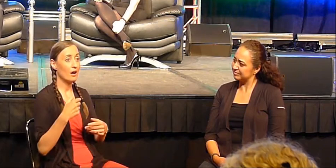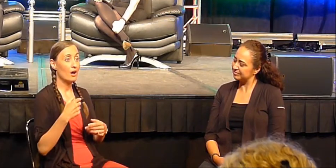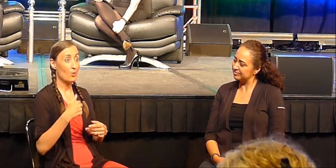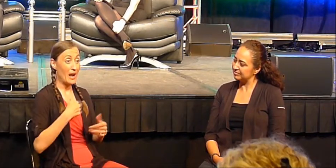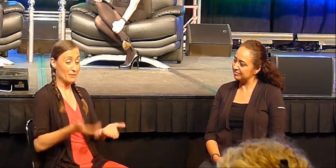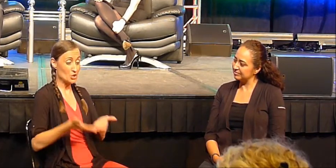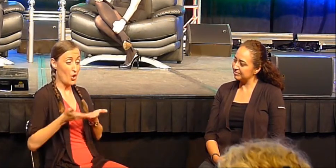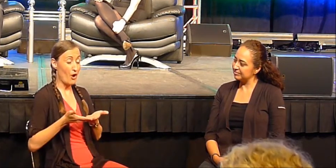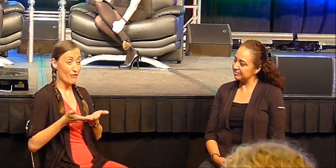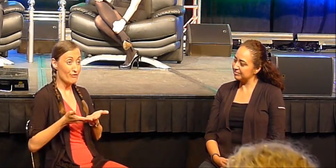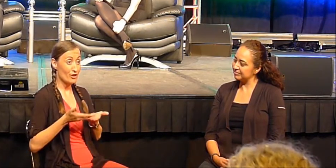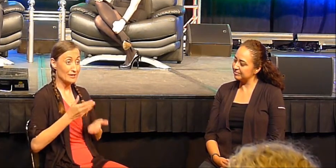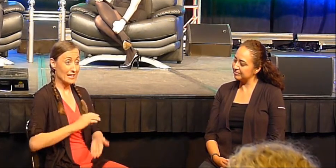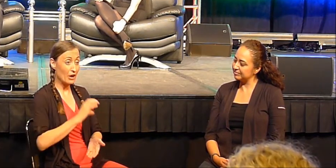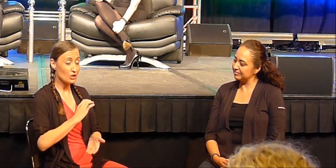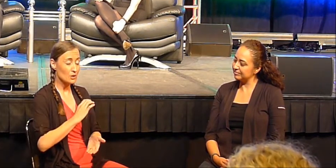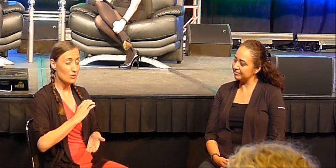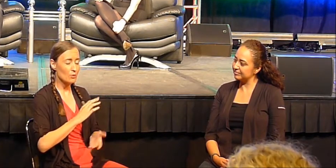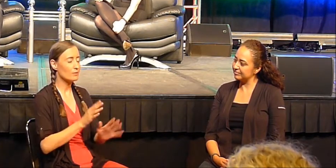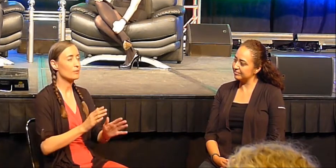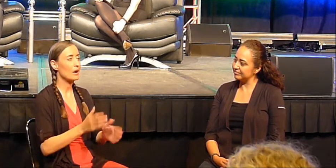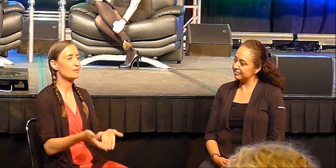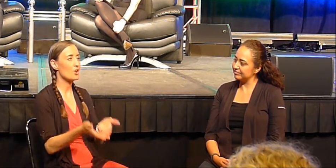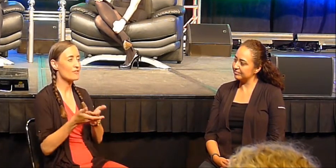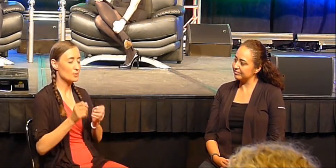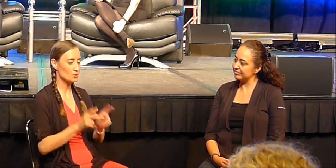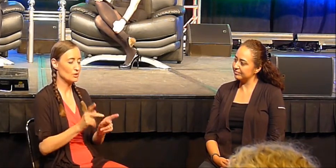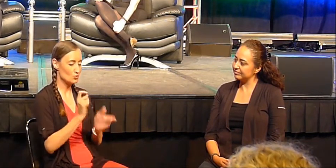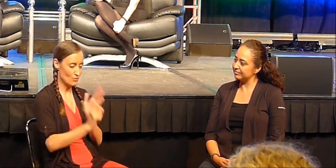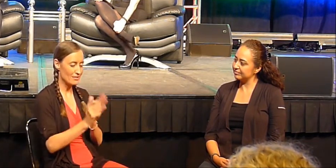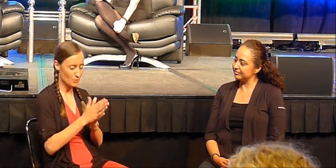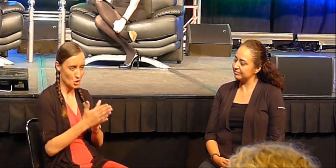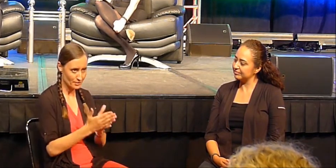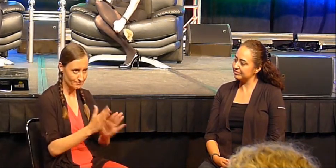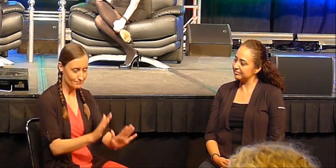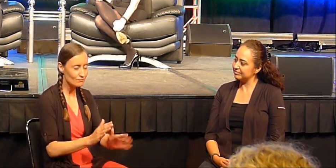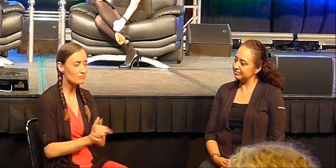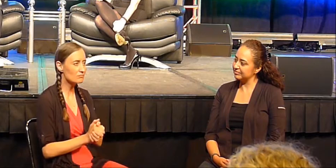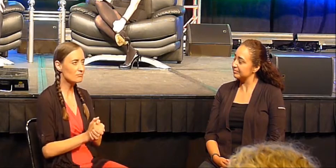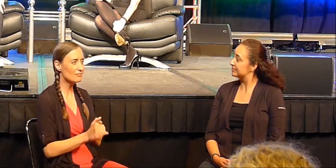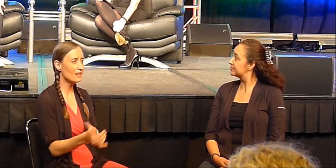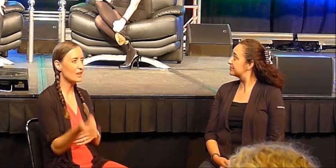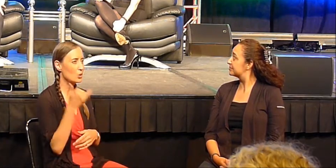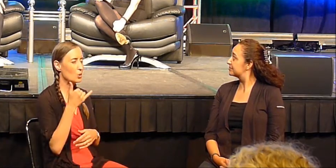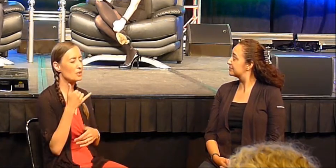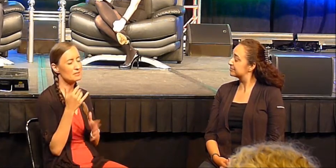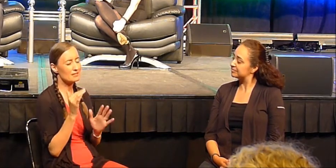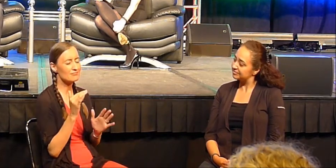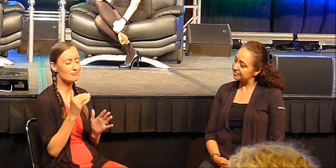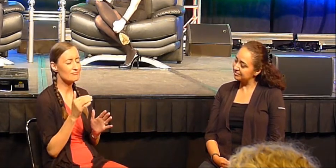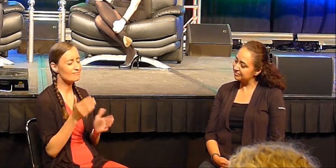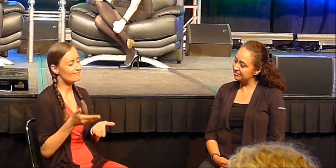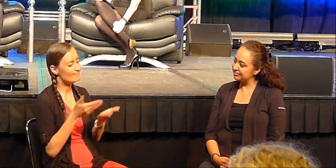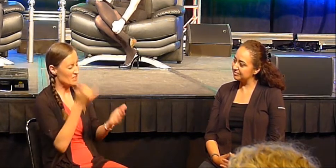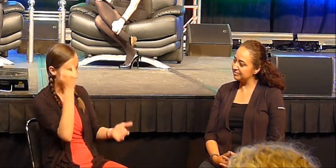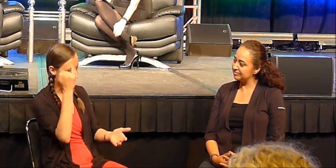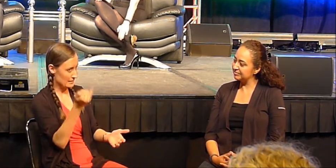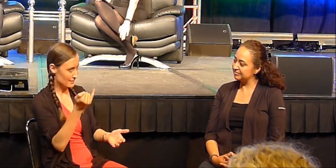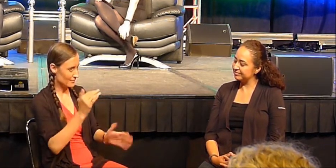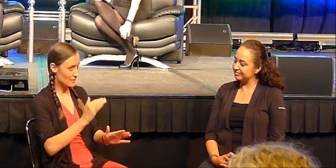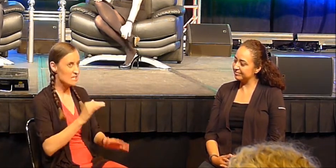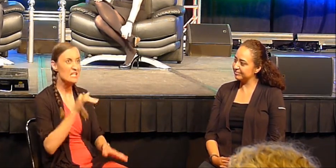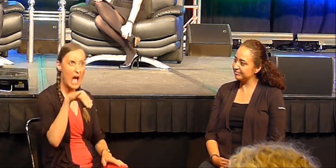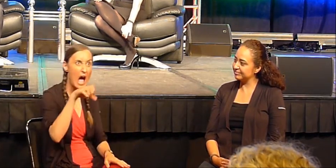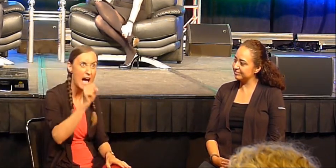got offered the opportunity to write the book. I'll never forget, they called me at home and they said, so, we'd like to pitch this idea. And of course I